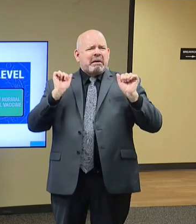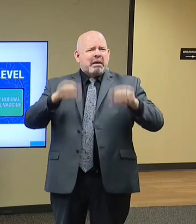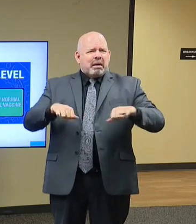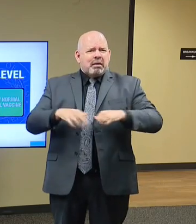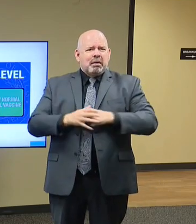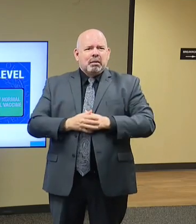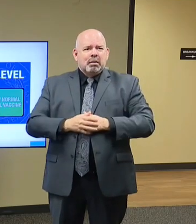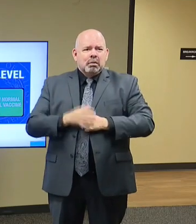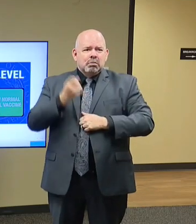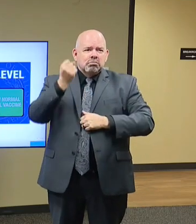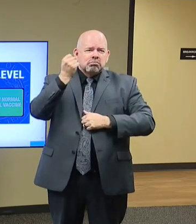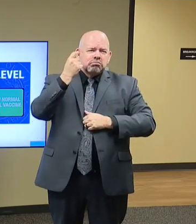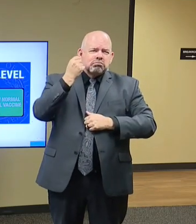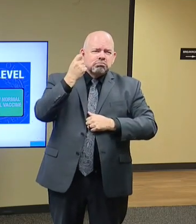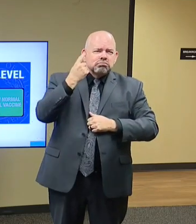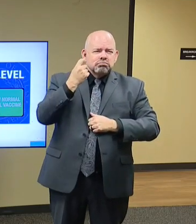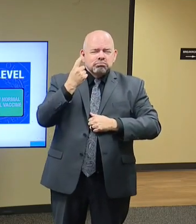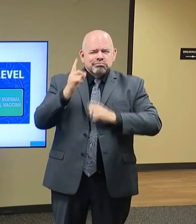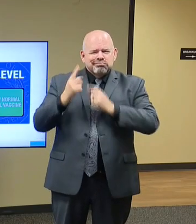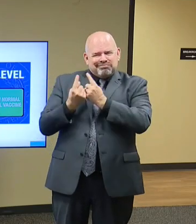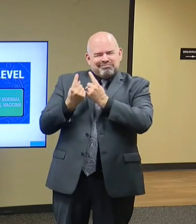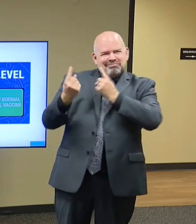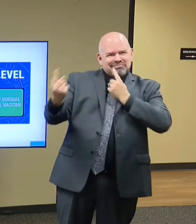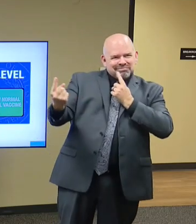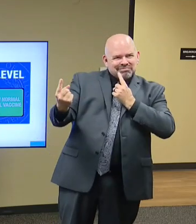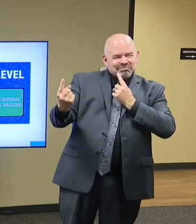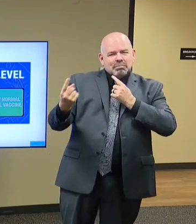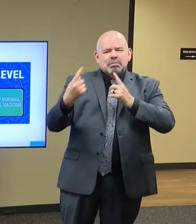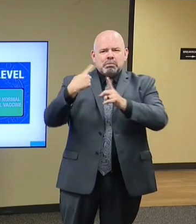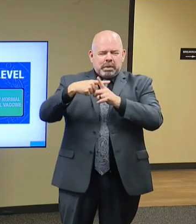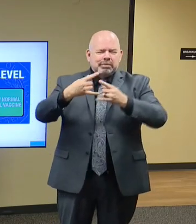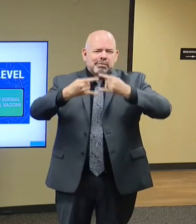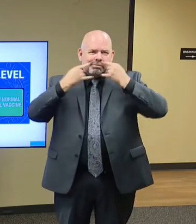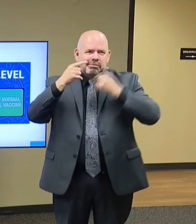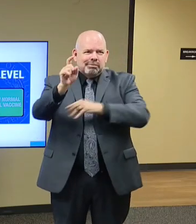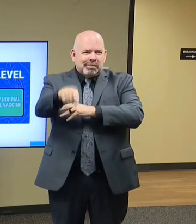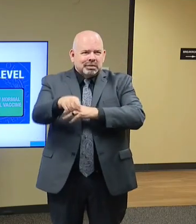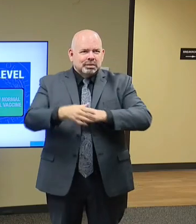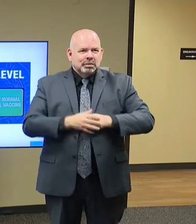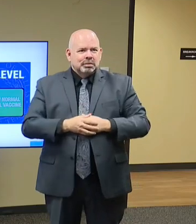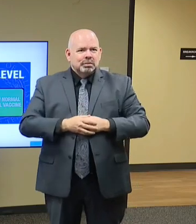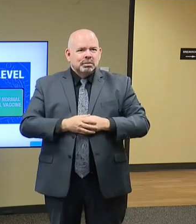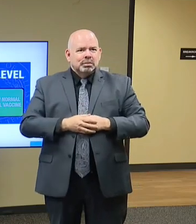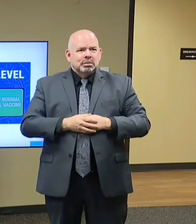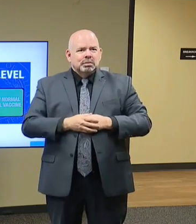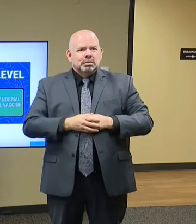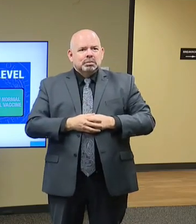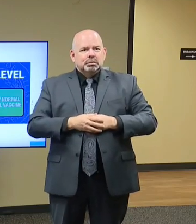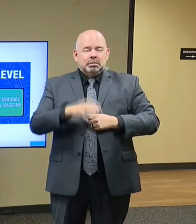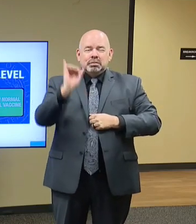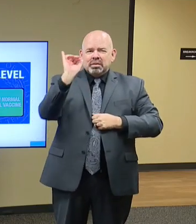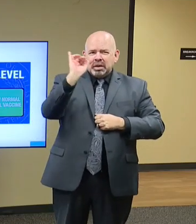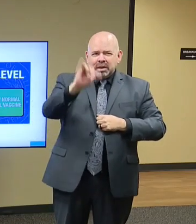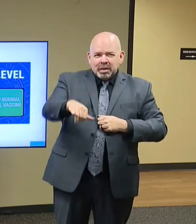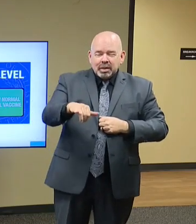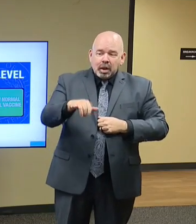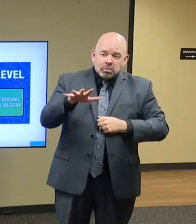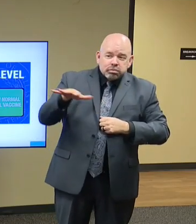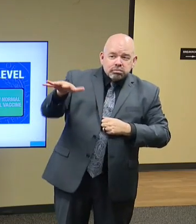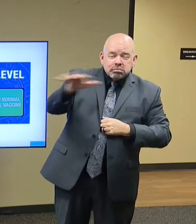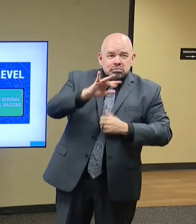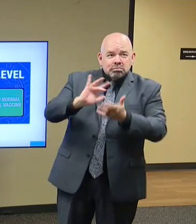masking. Our medical and public health experts have also advised that as we move to